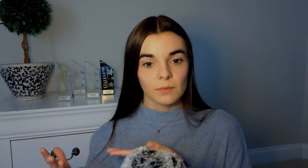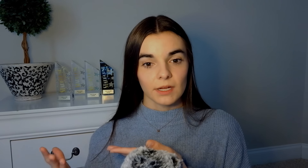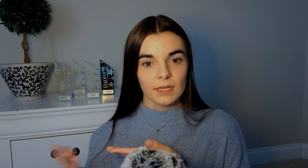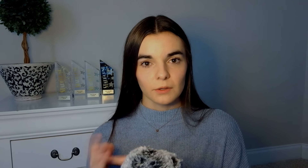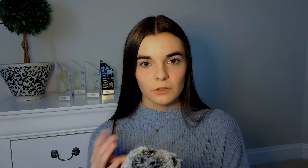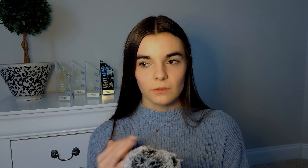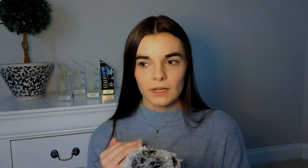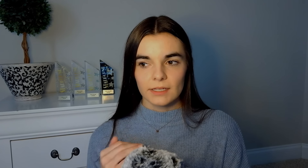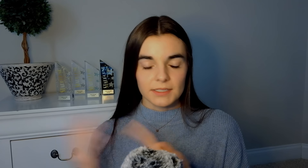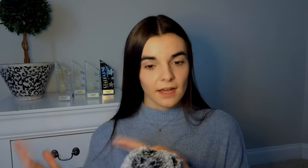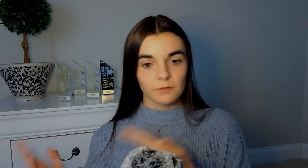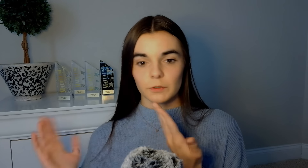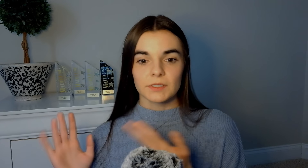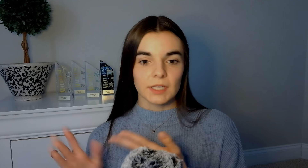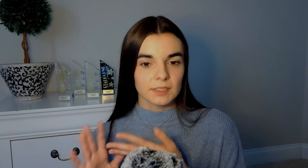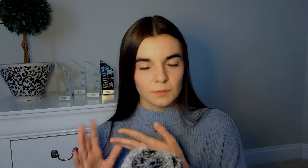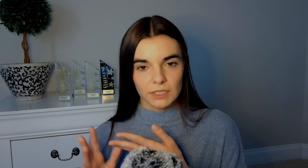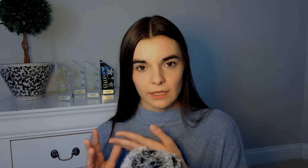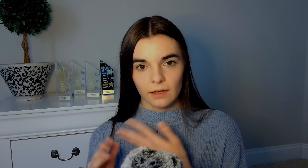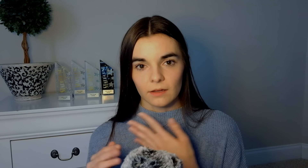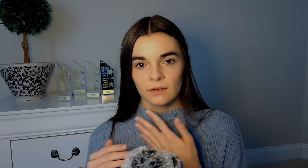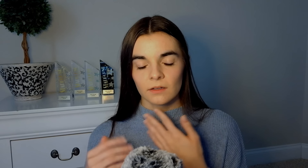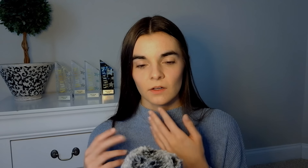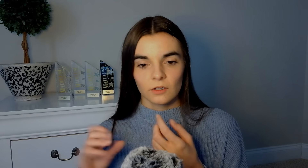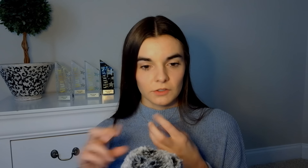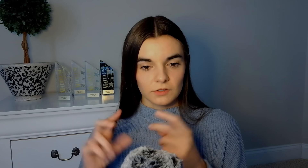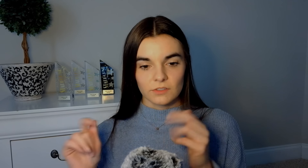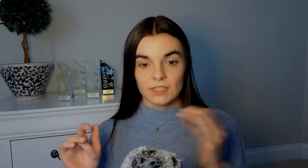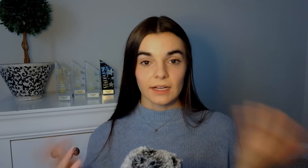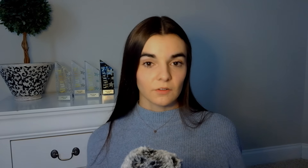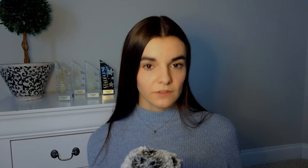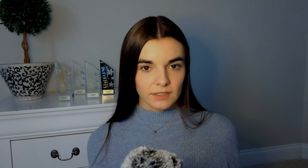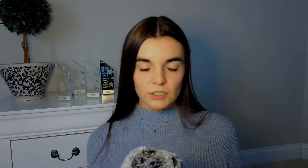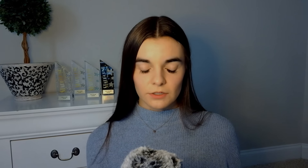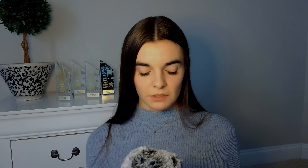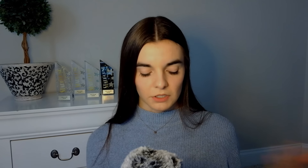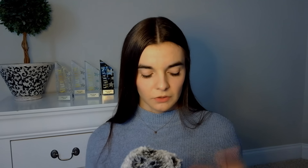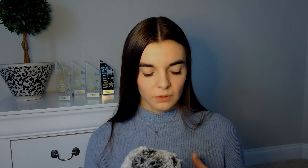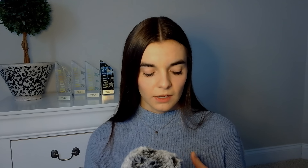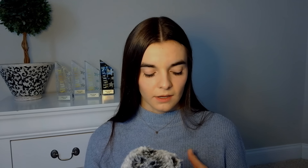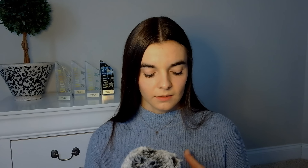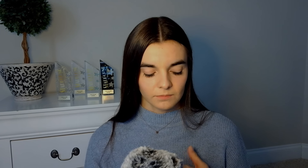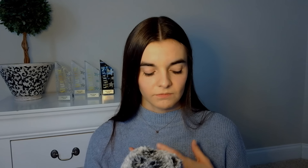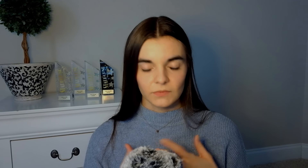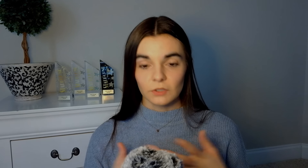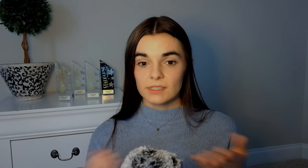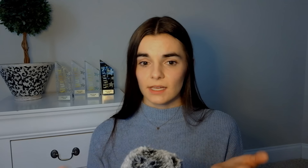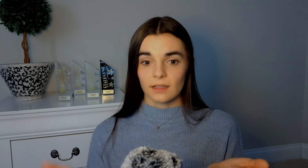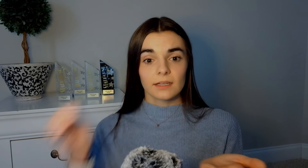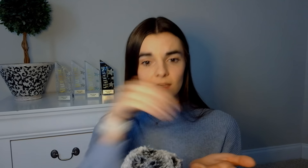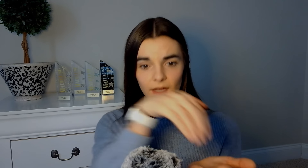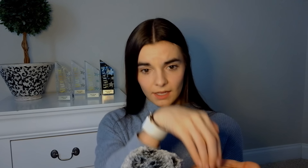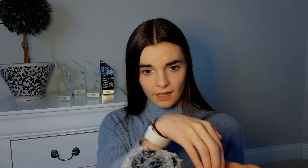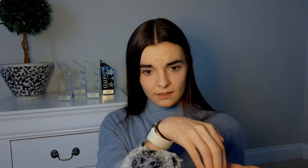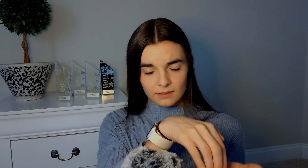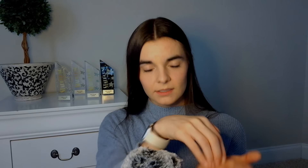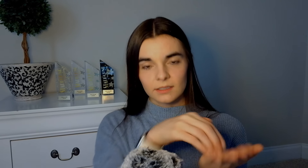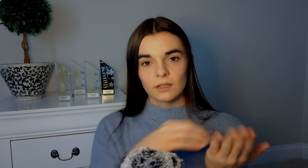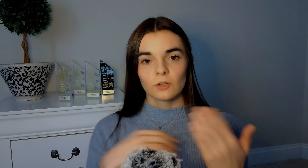somebody who is deaf or is like signing faster than you. You can say like again, or